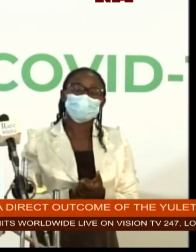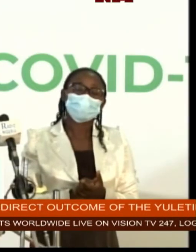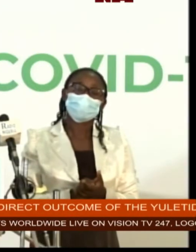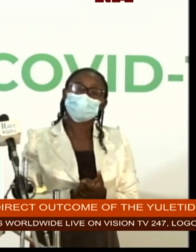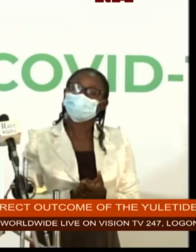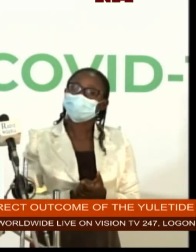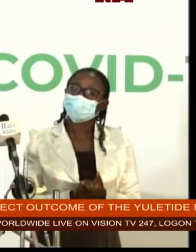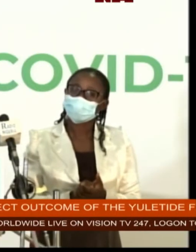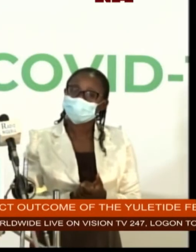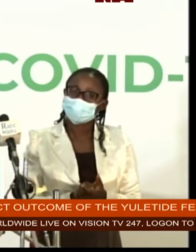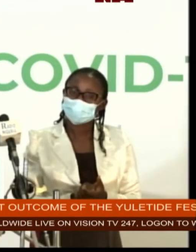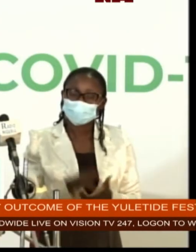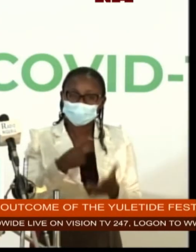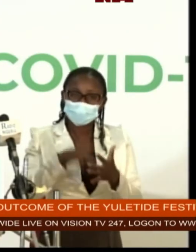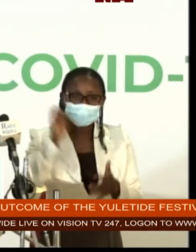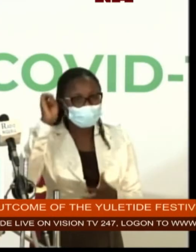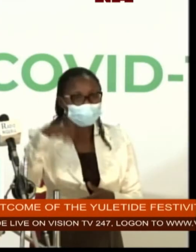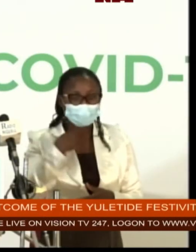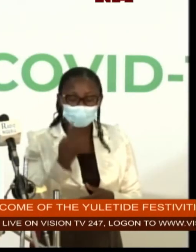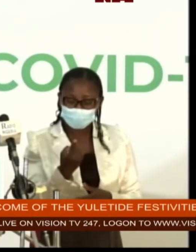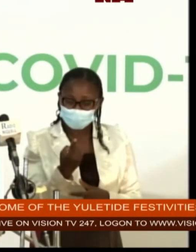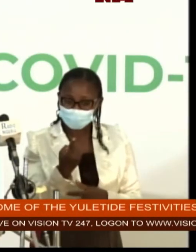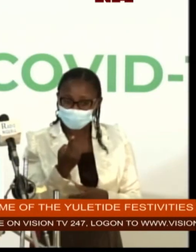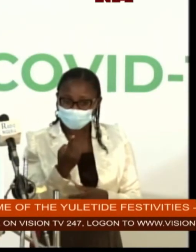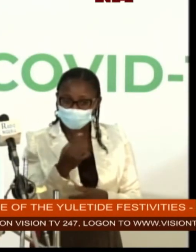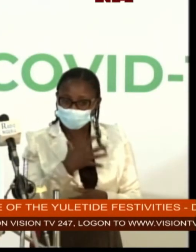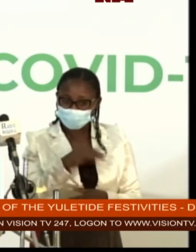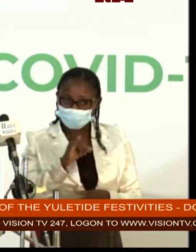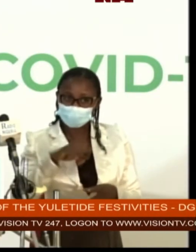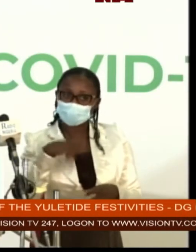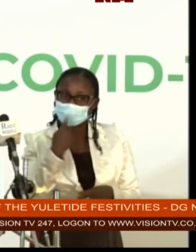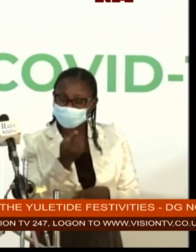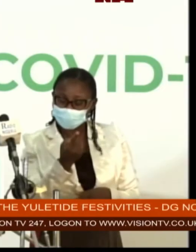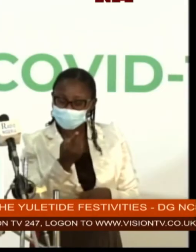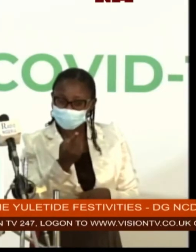Organization. Why he said, and I quote,